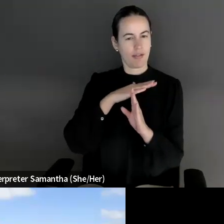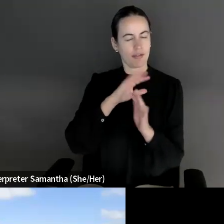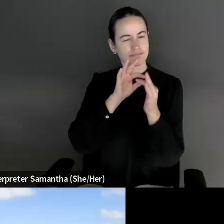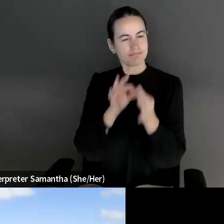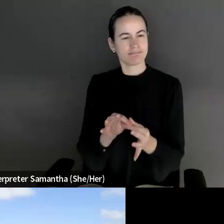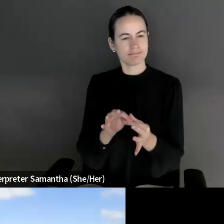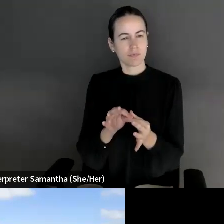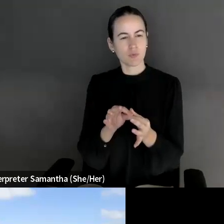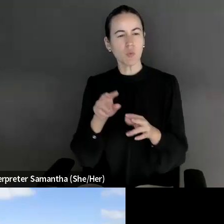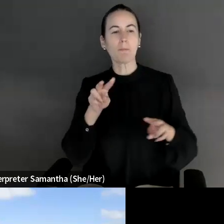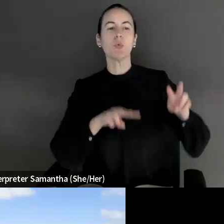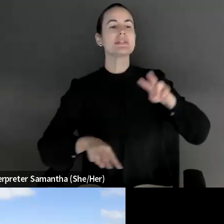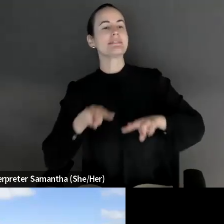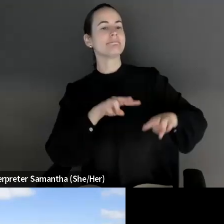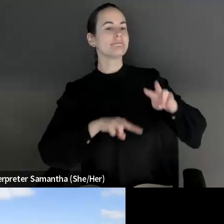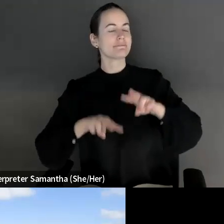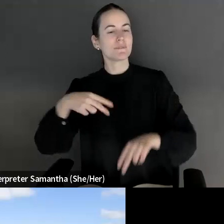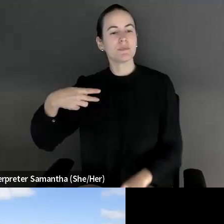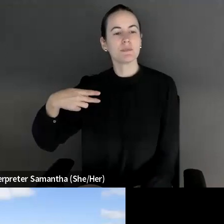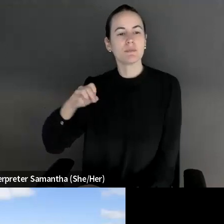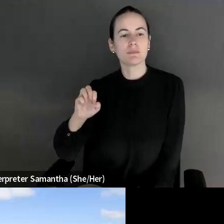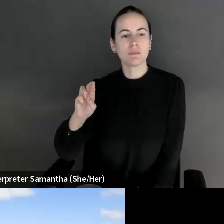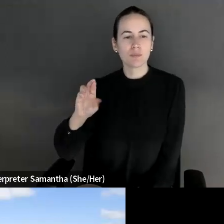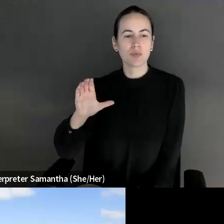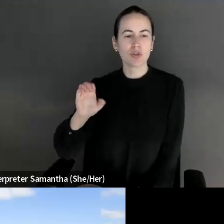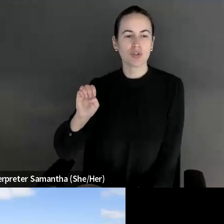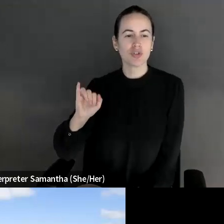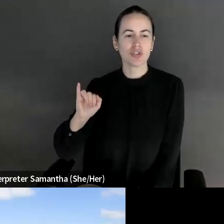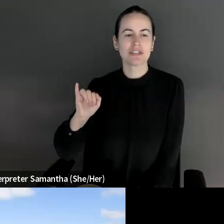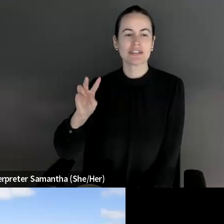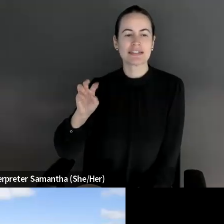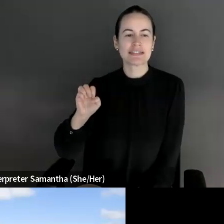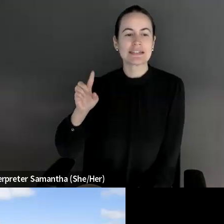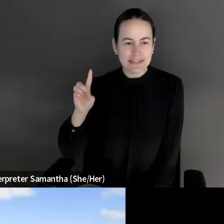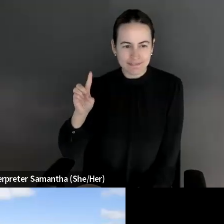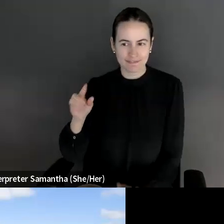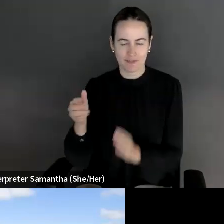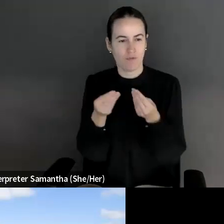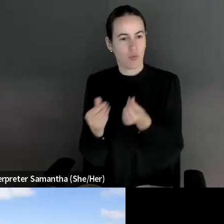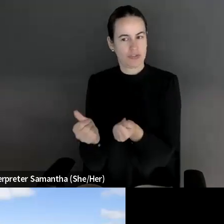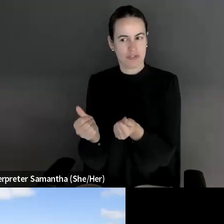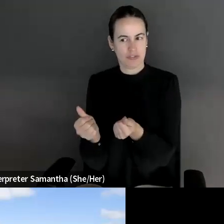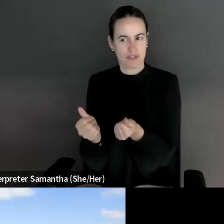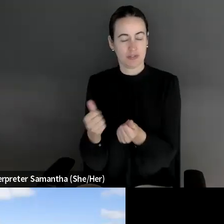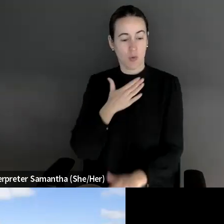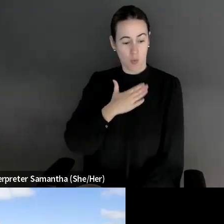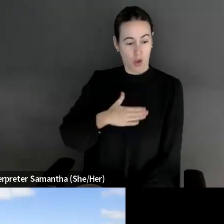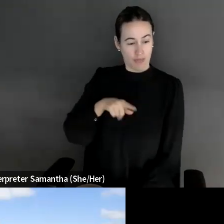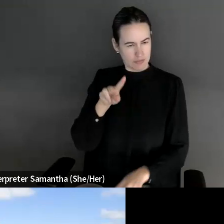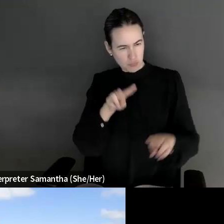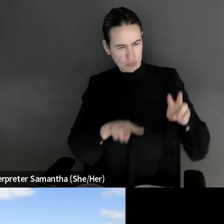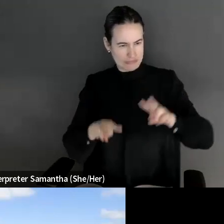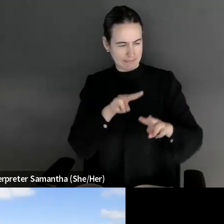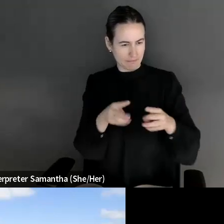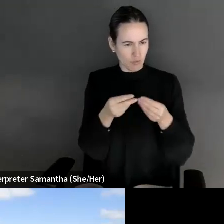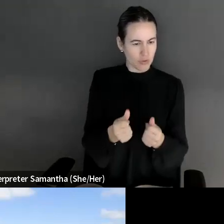fluency. And so in the end, you want perceived fluency to reflect cognitive fluency.